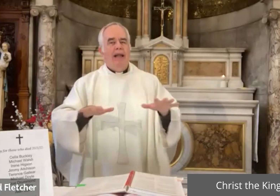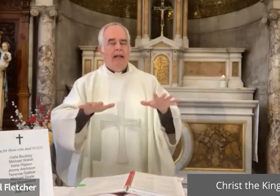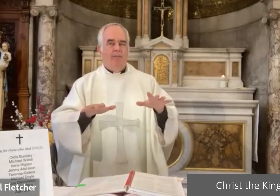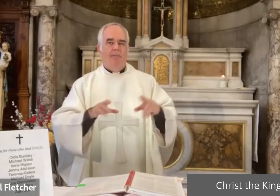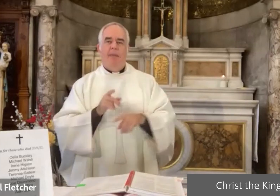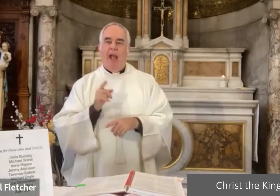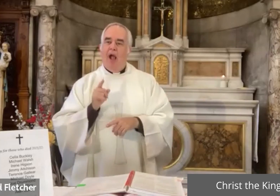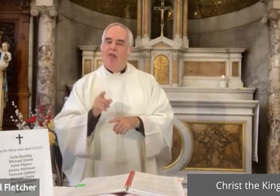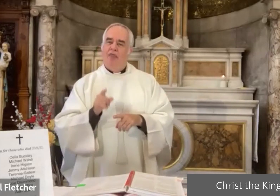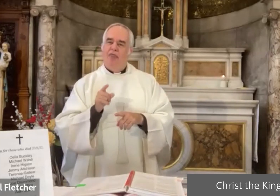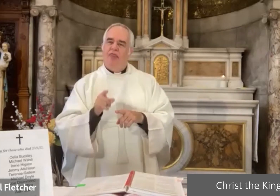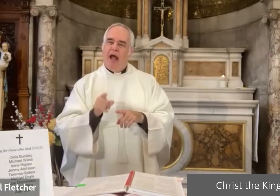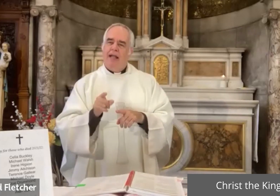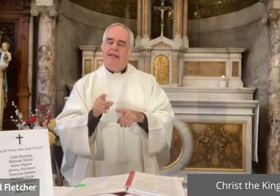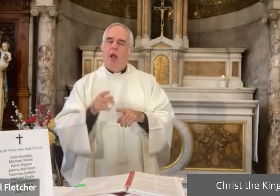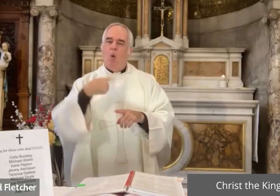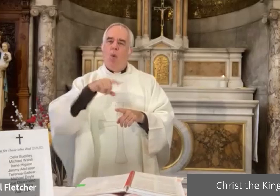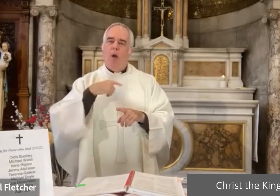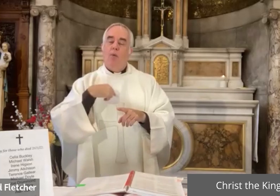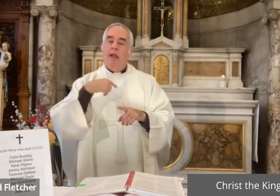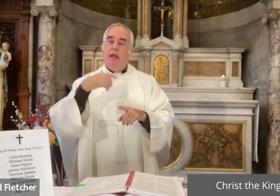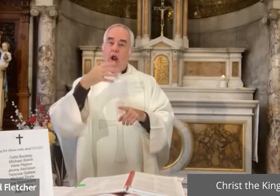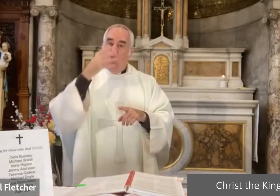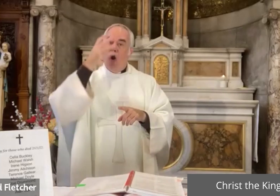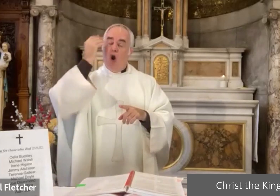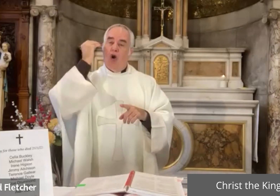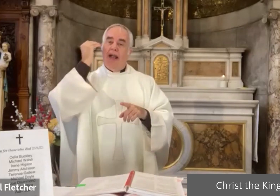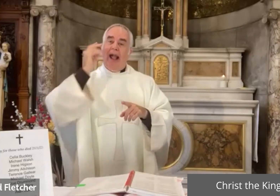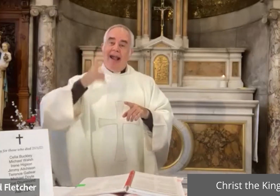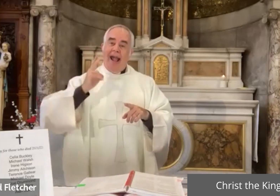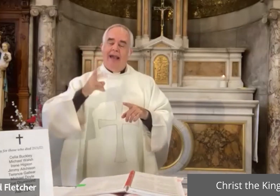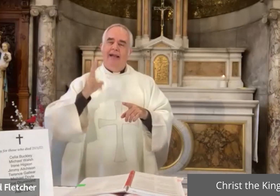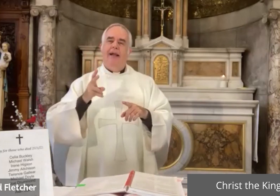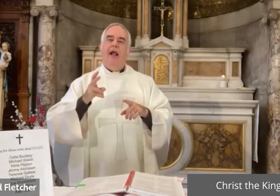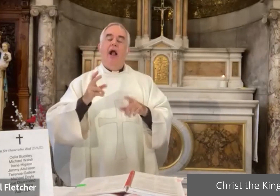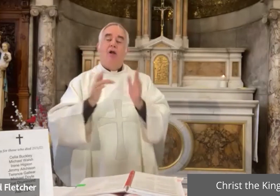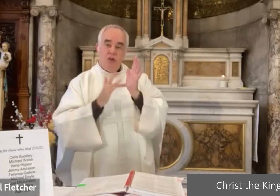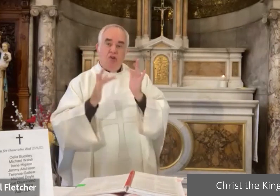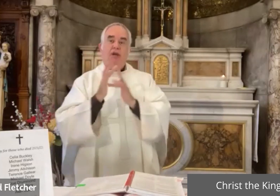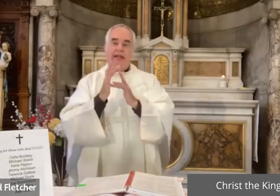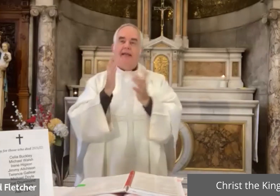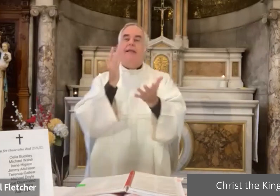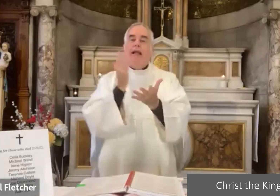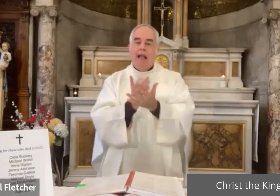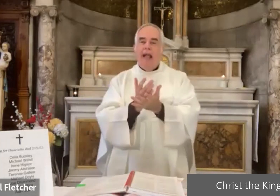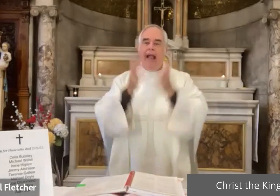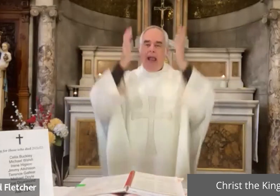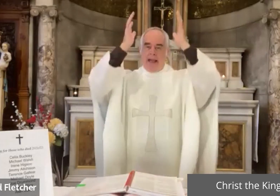your kingdom," that is when we learn again that